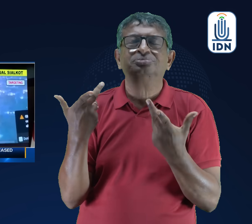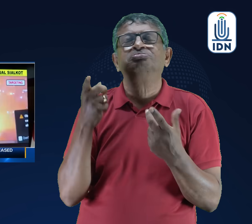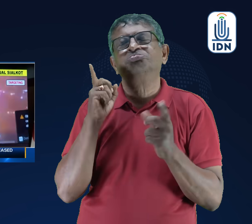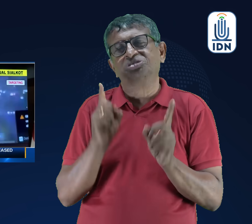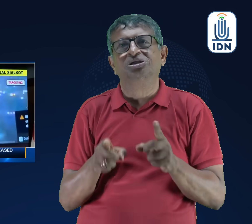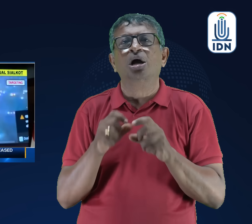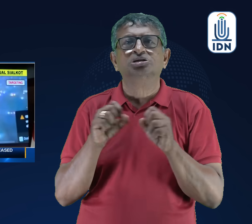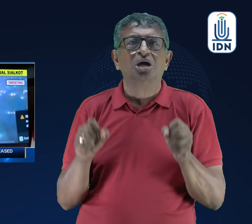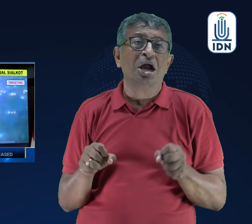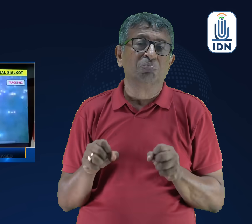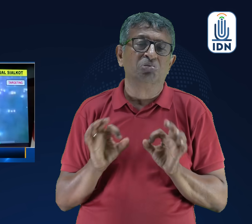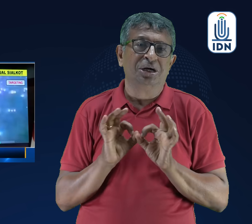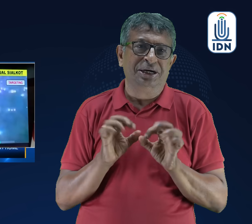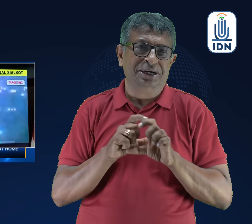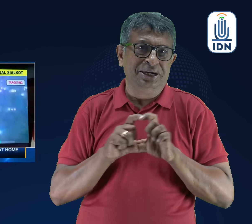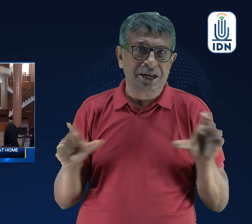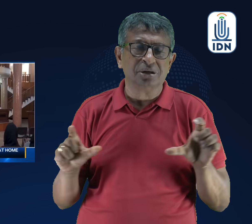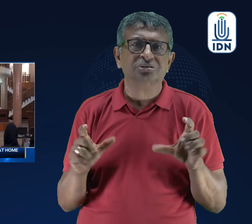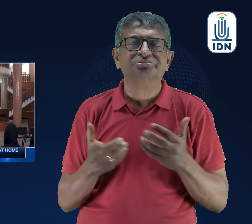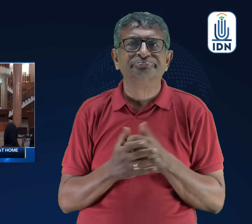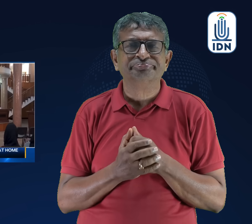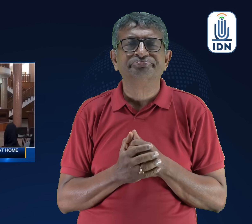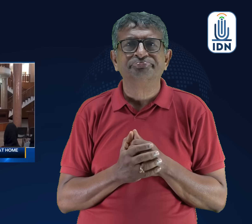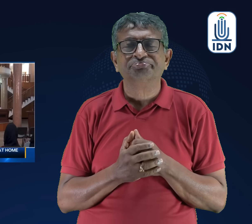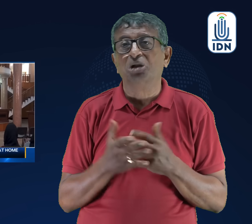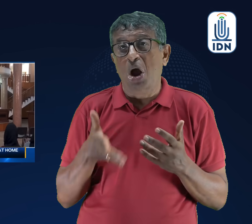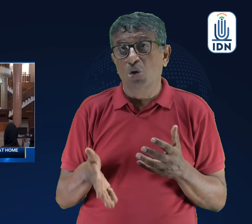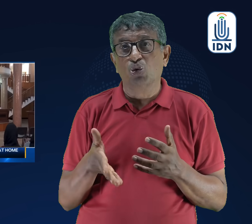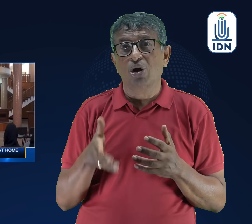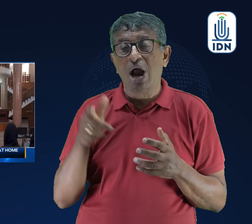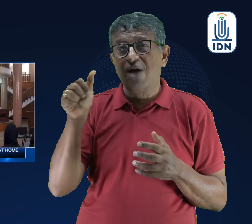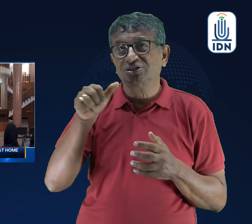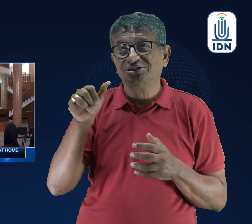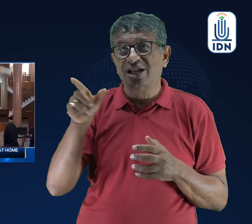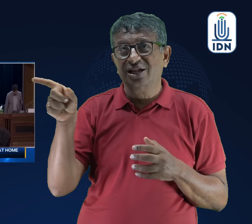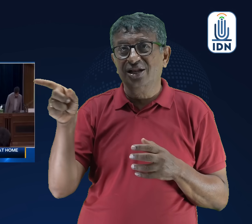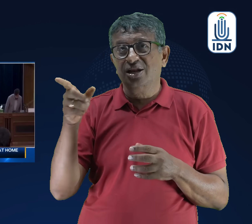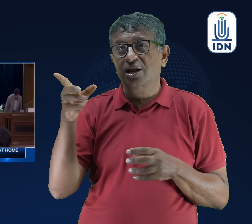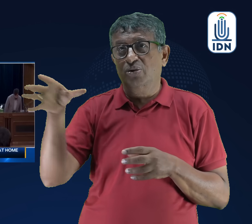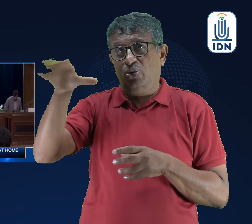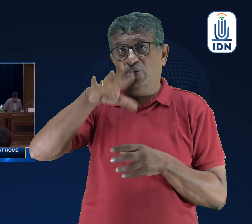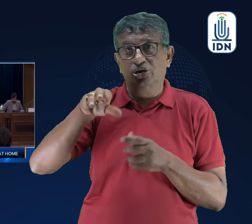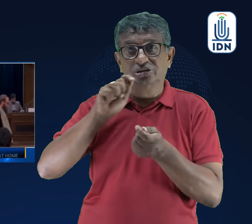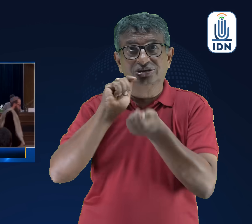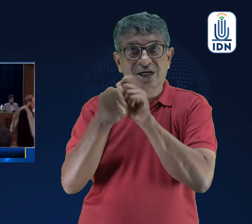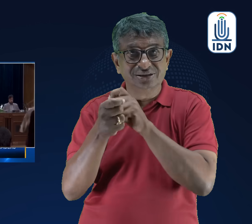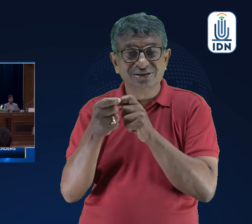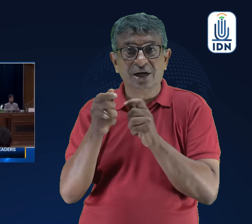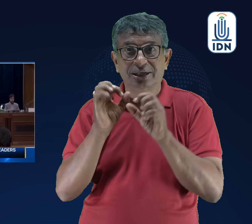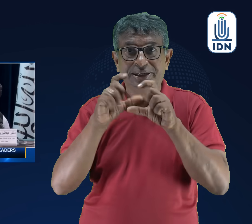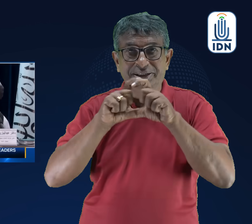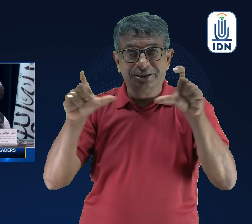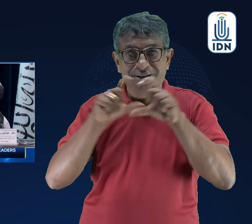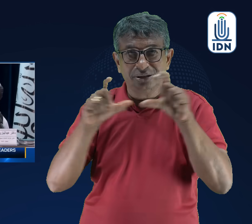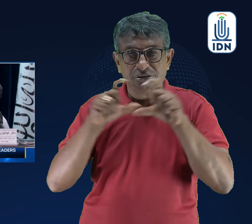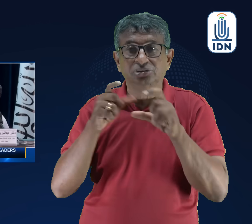actions. So all of this explains India's shift. Which brings us to the second question. Is this U-turn justified? Have the Taliban